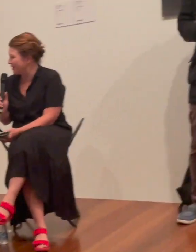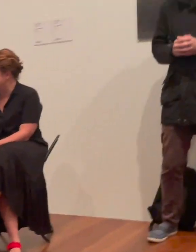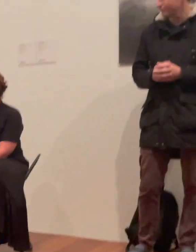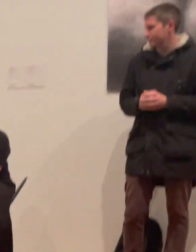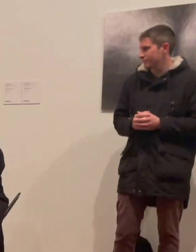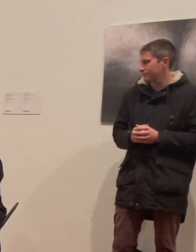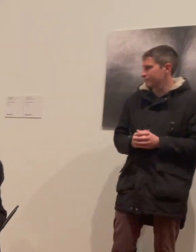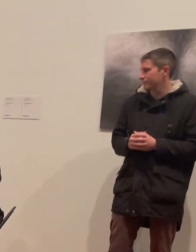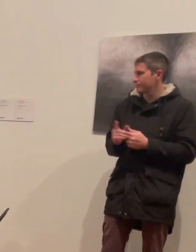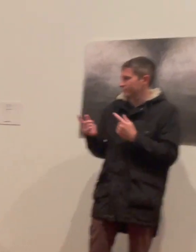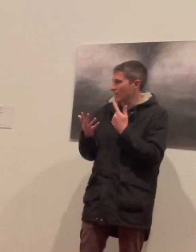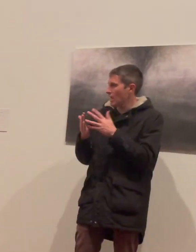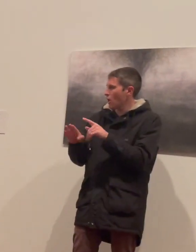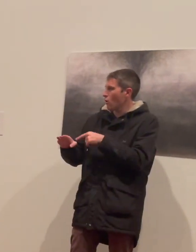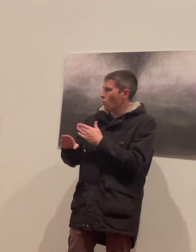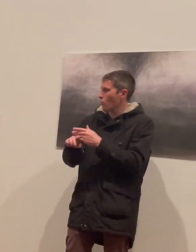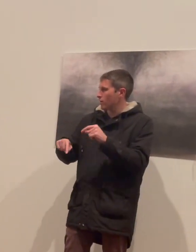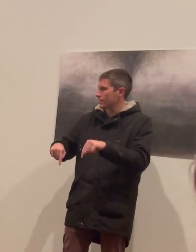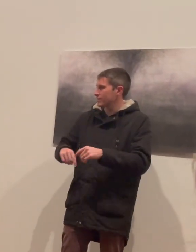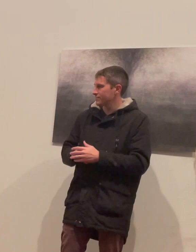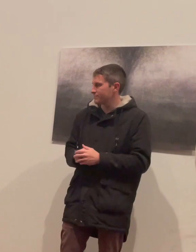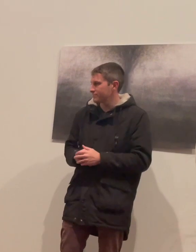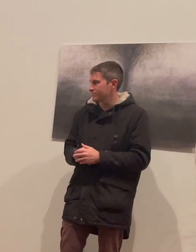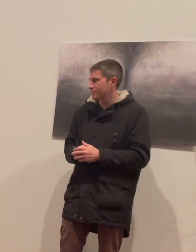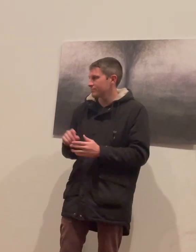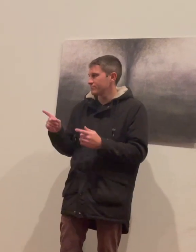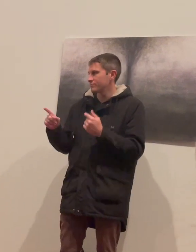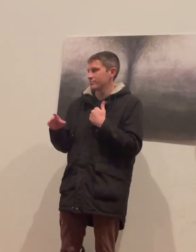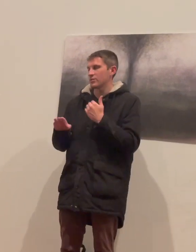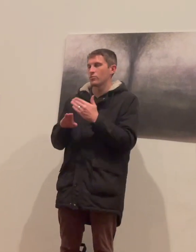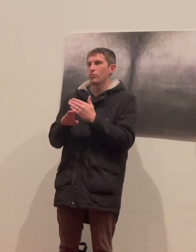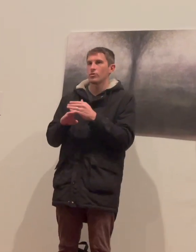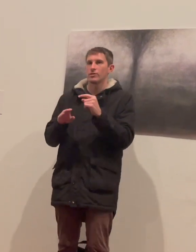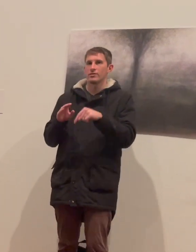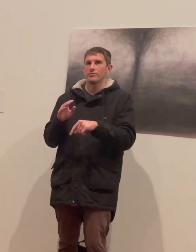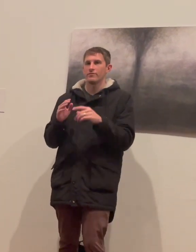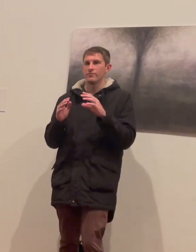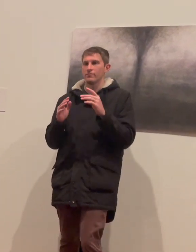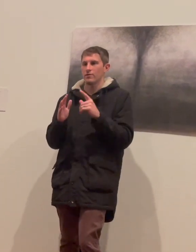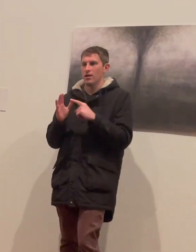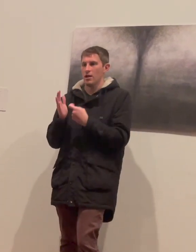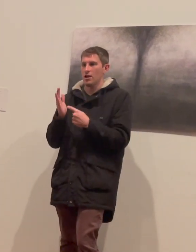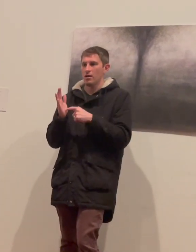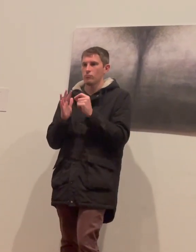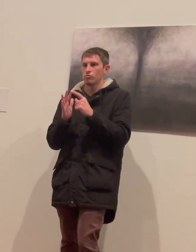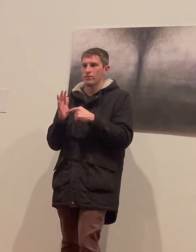been working at Arts Project for? I've been at Arts Project since November 2000.